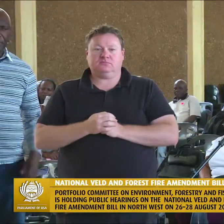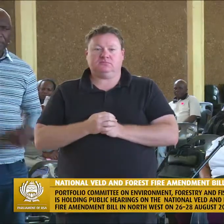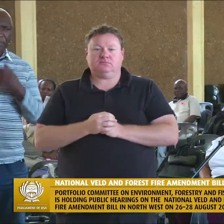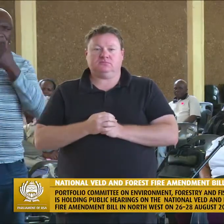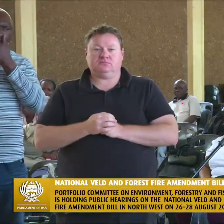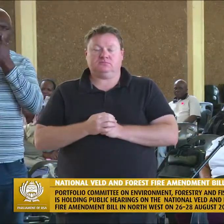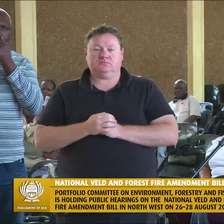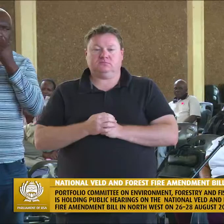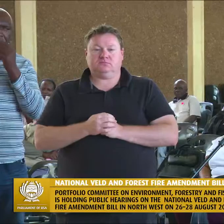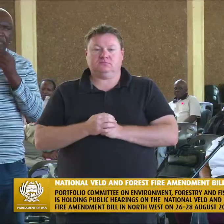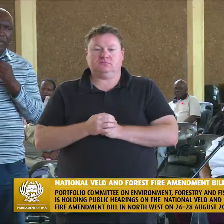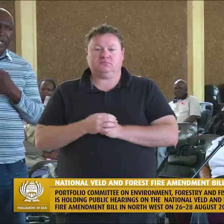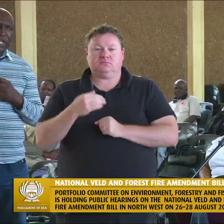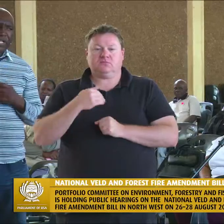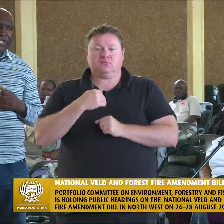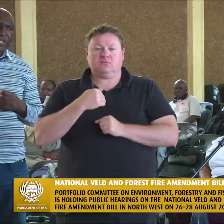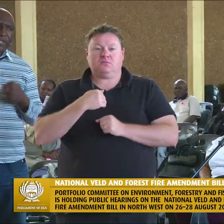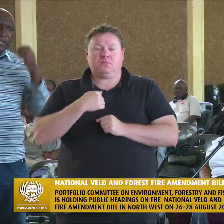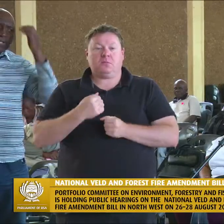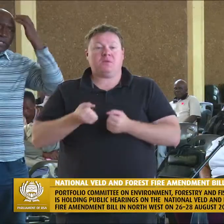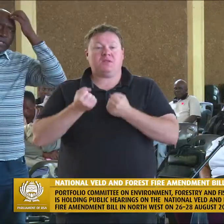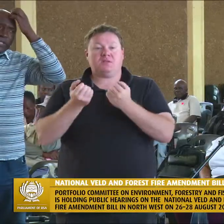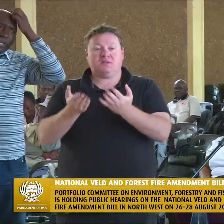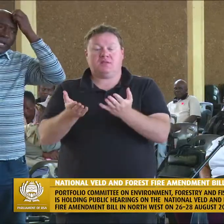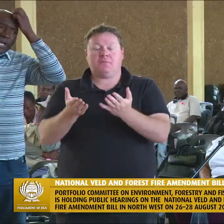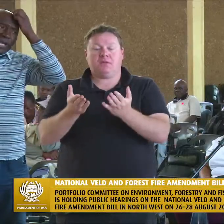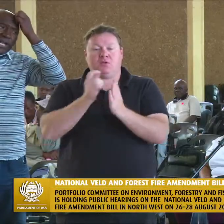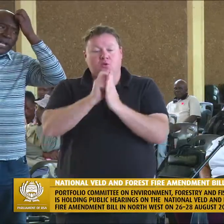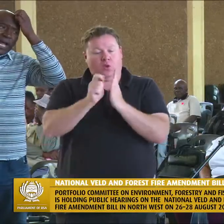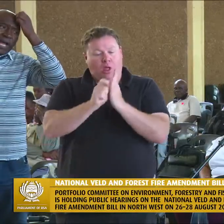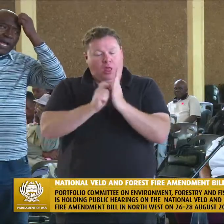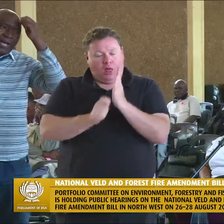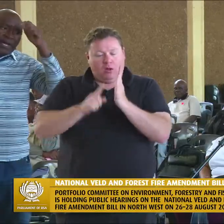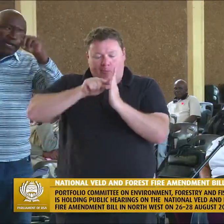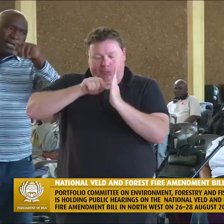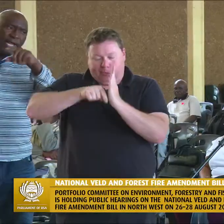a comprehensive input in writing